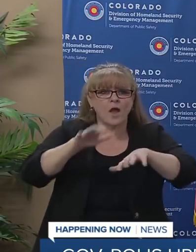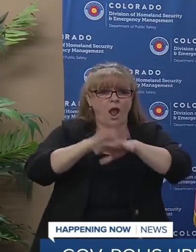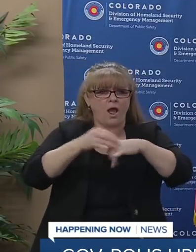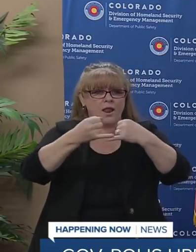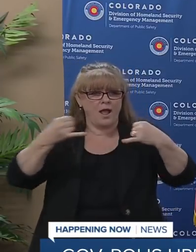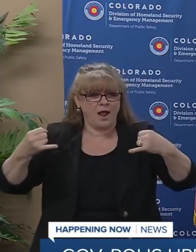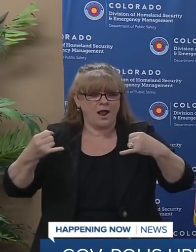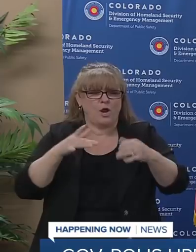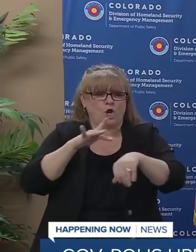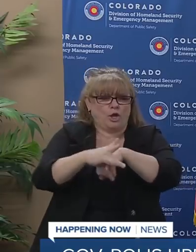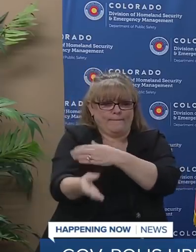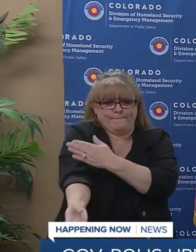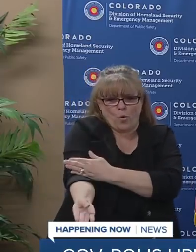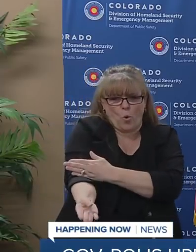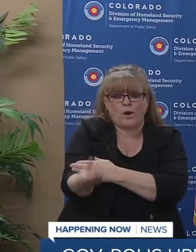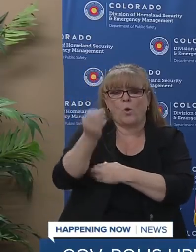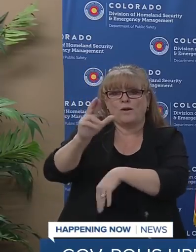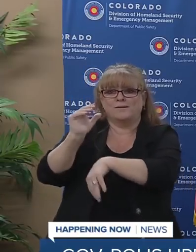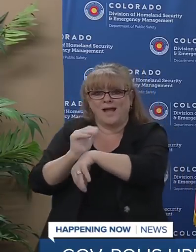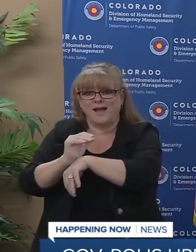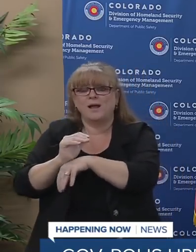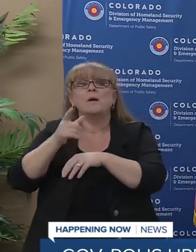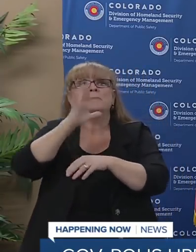Many Coloradans already have successfully registered.